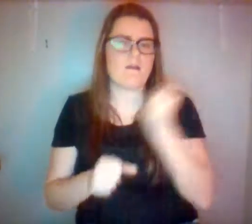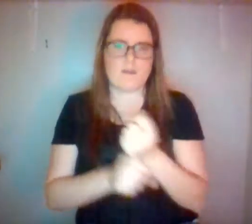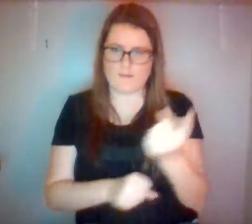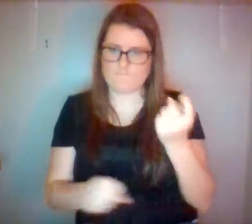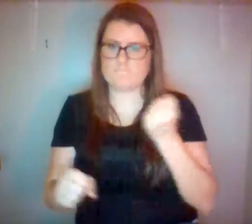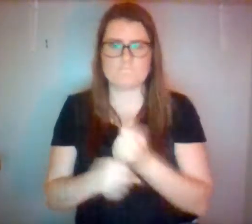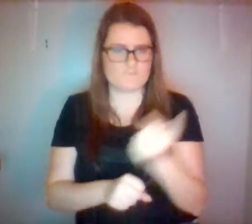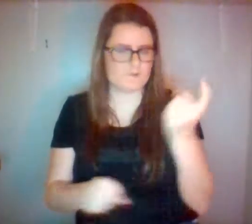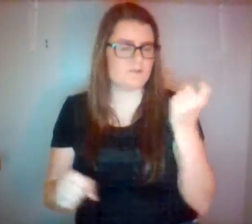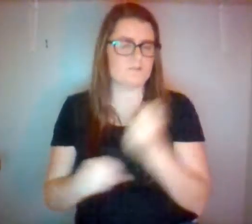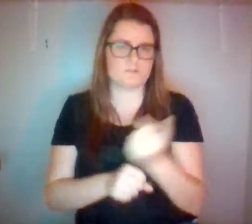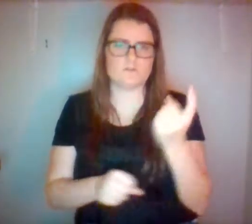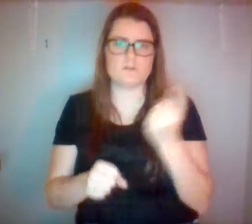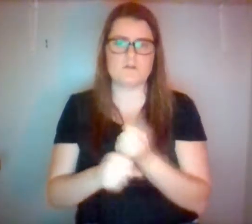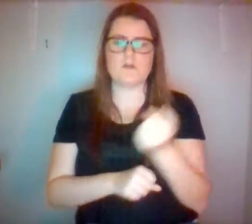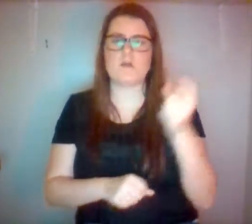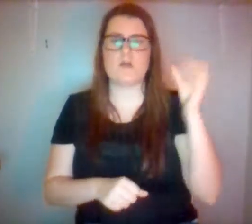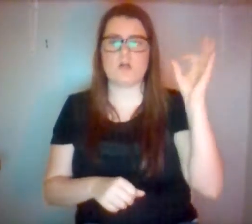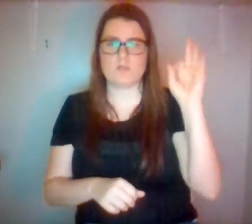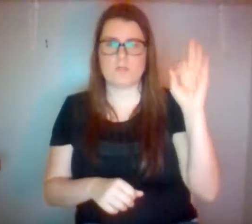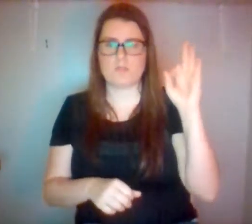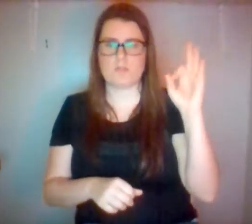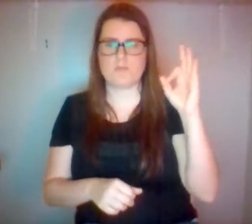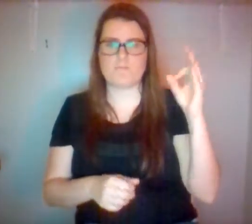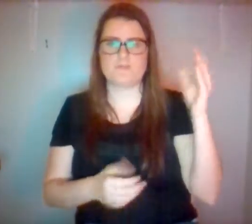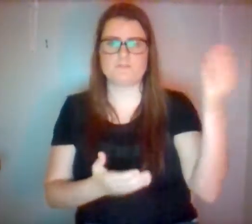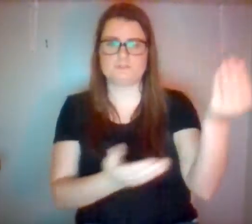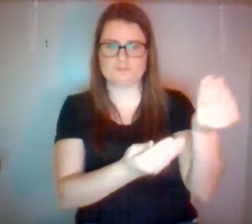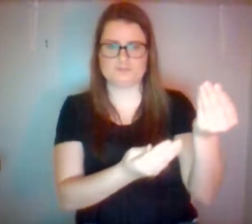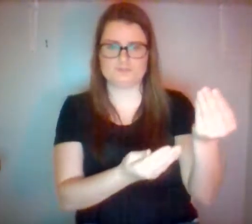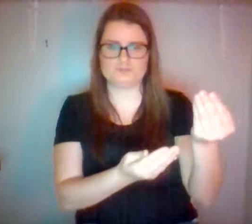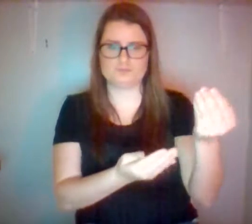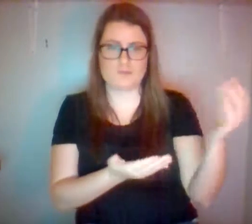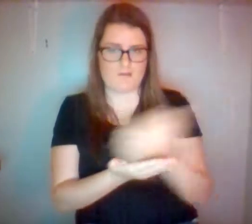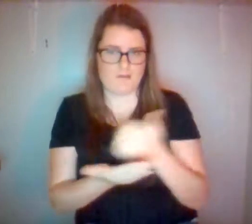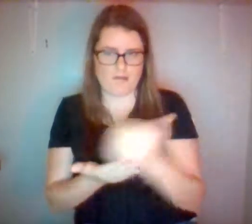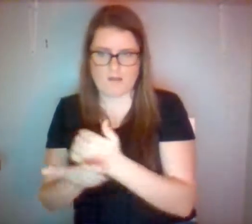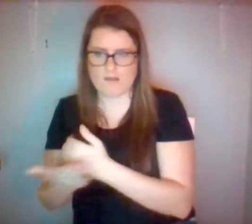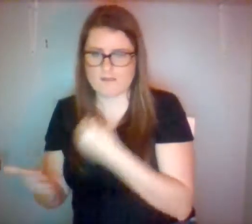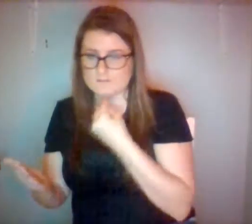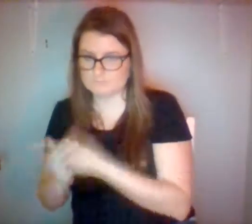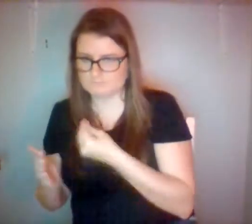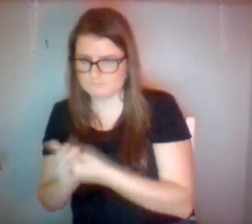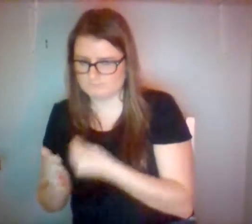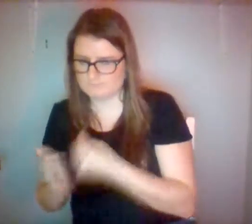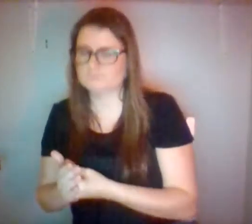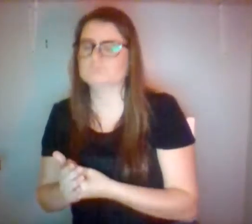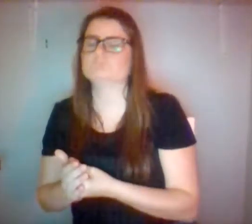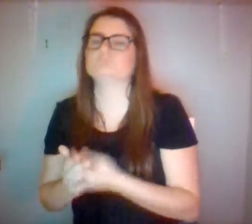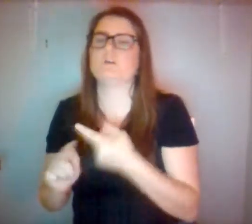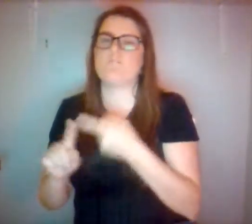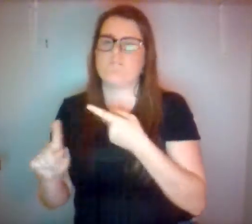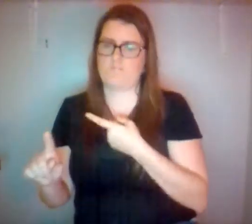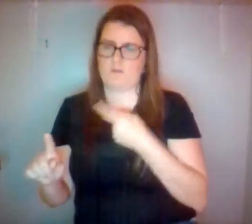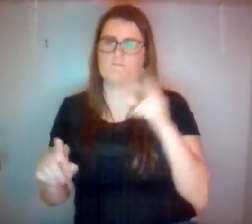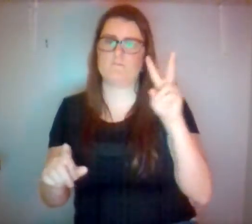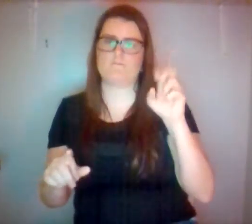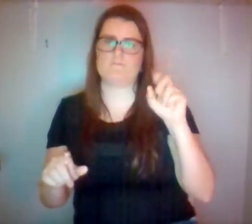priest some of the money they'd made, and Caiaphas wanted his share. A few days before the festival began, Caiaphas was sitting in his